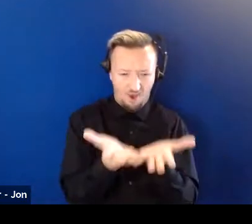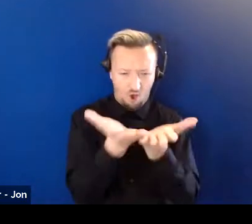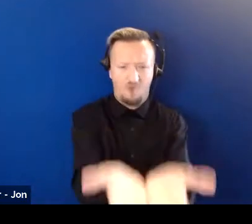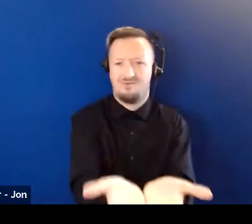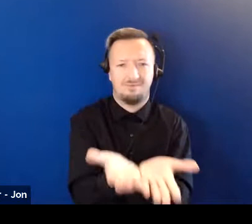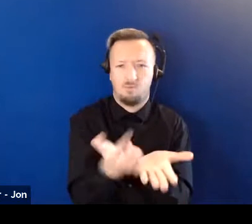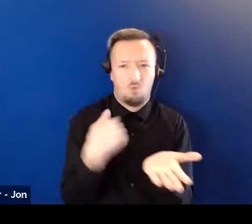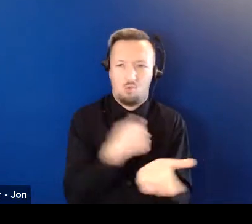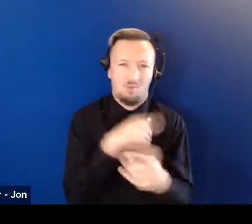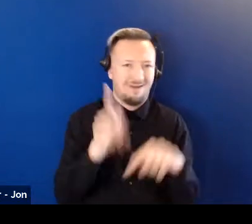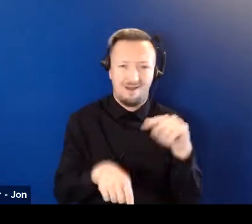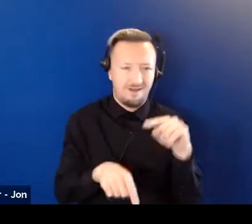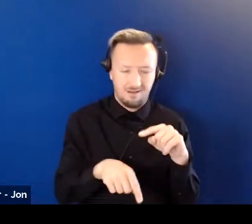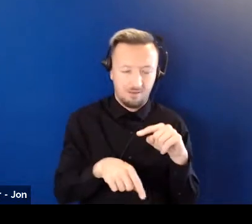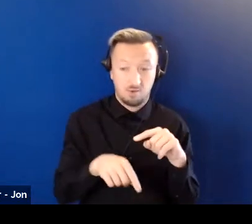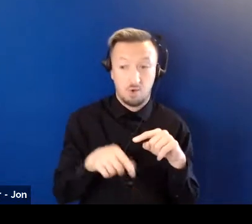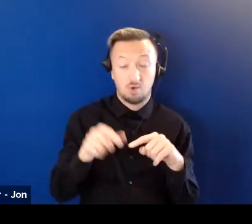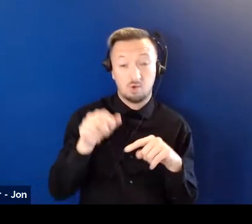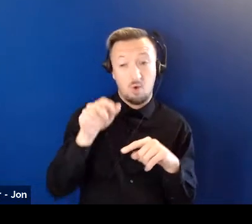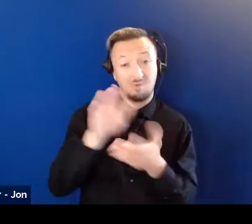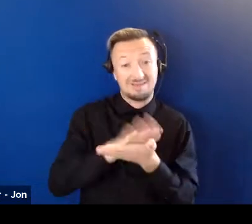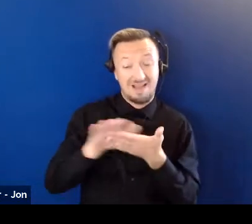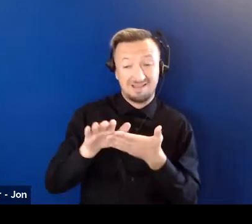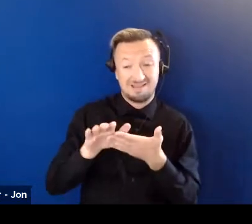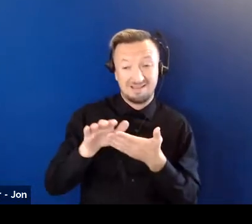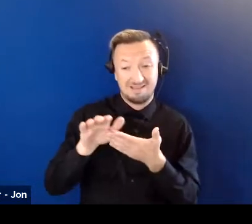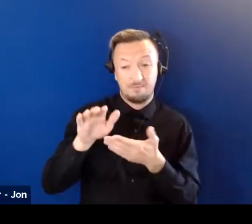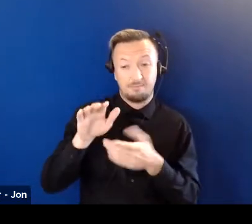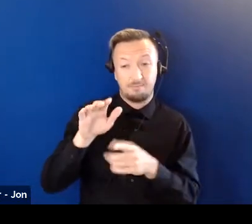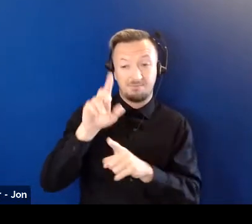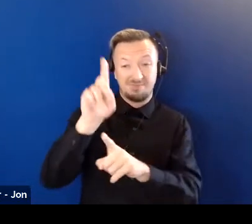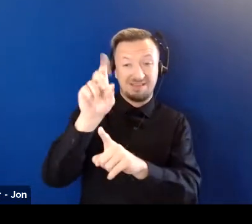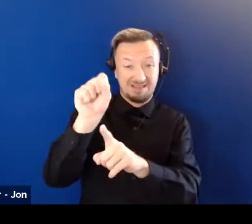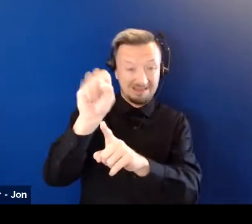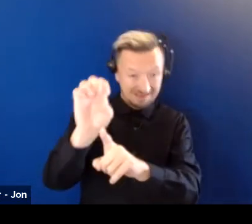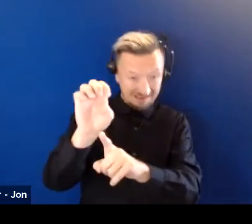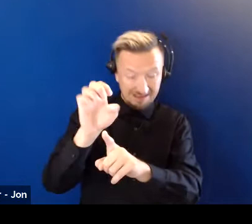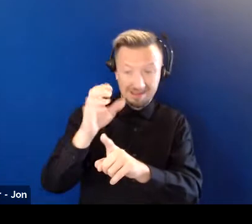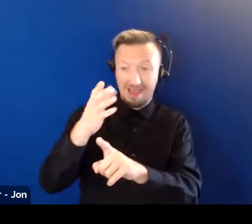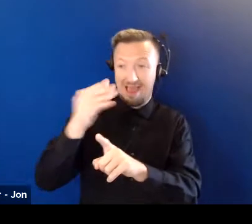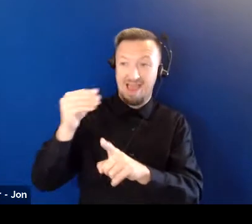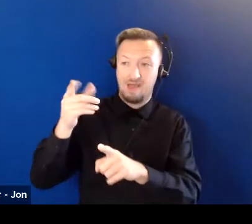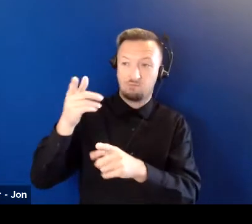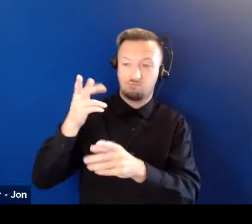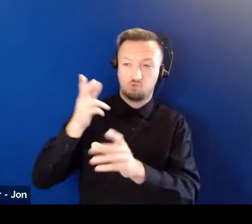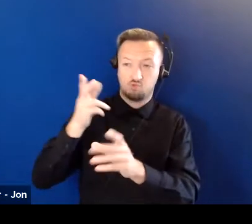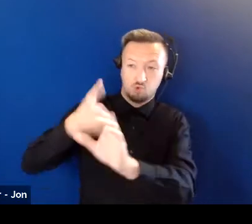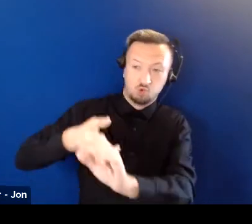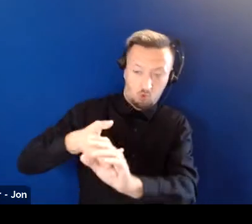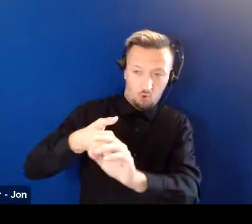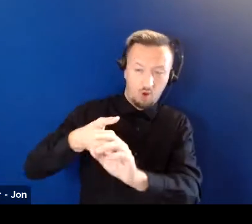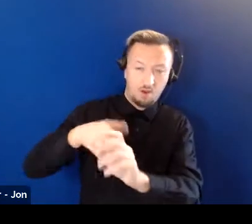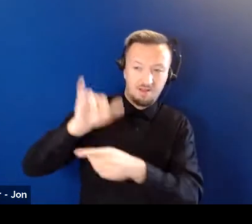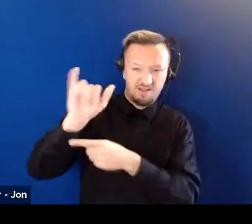What was nice about this project and the relationship we have with our designated state entity and how it came to fruition through applying for this